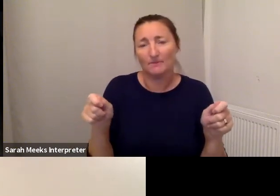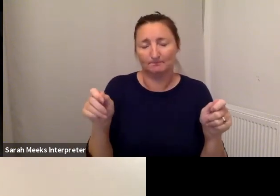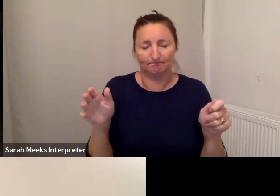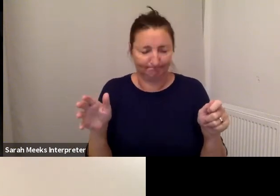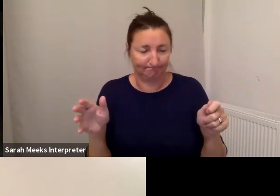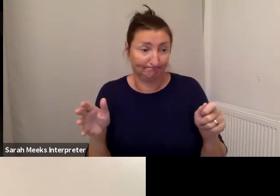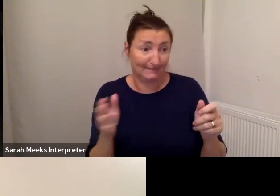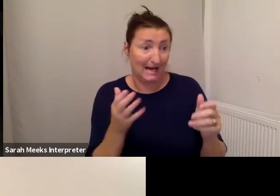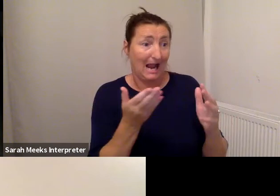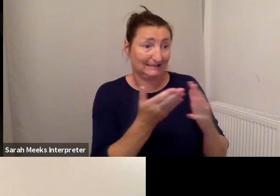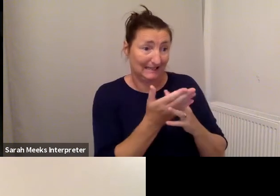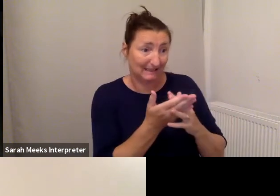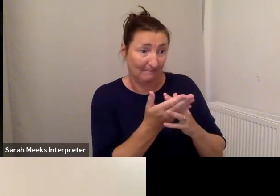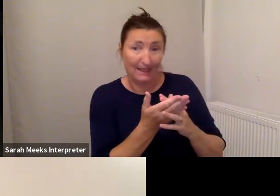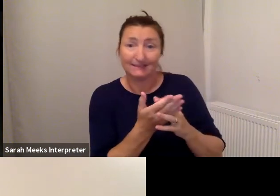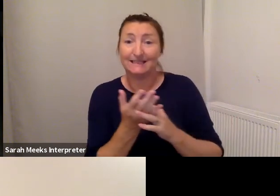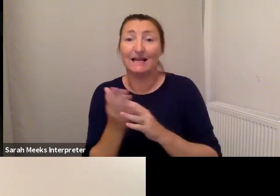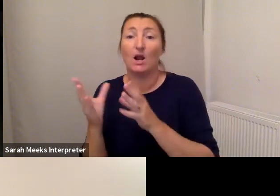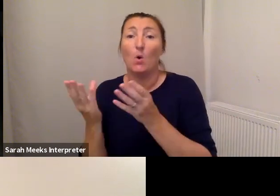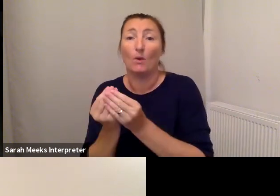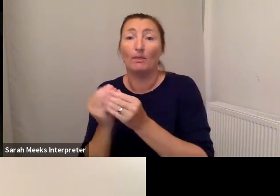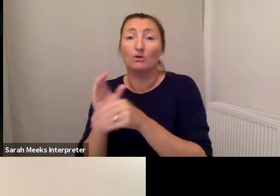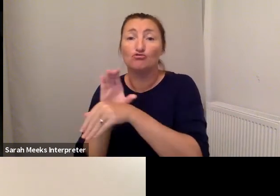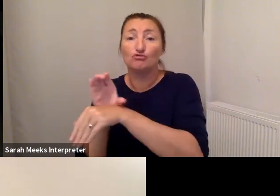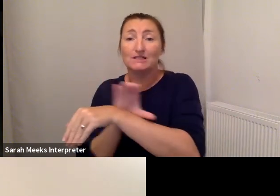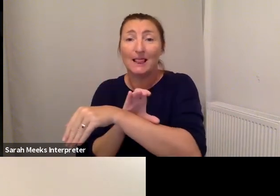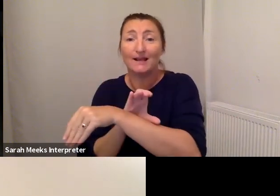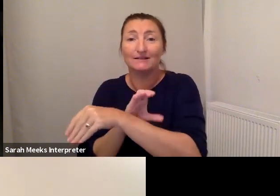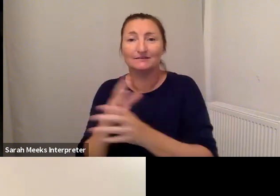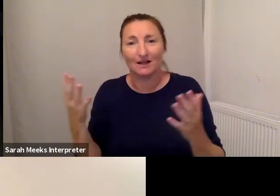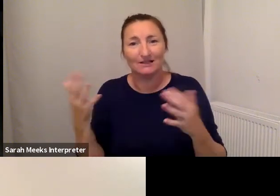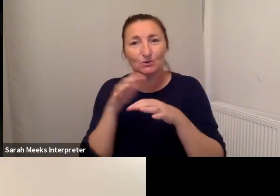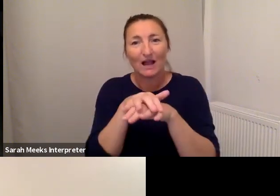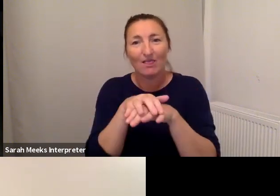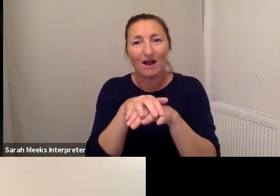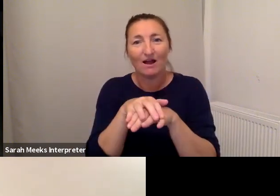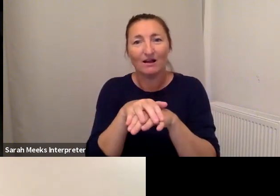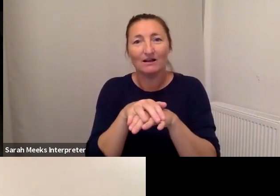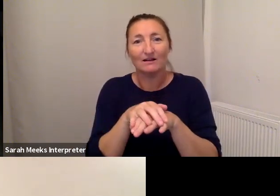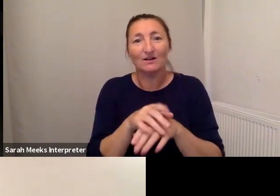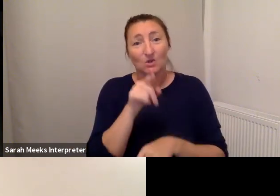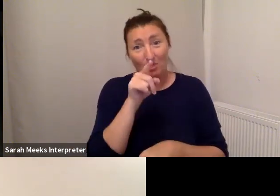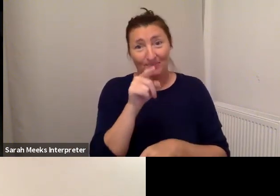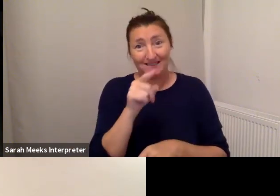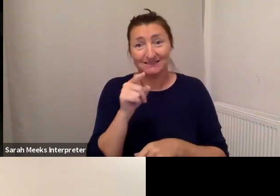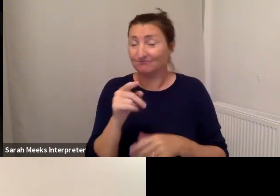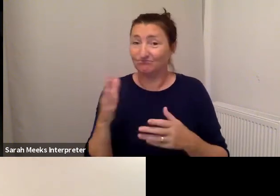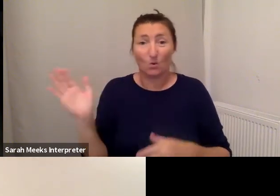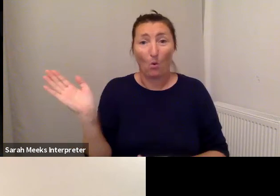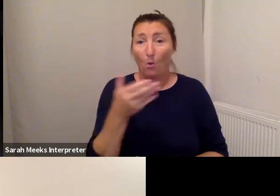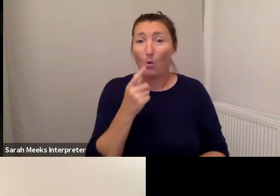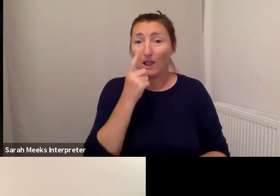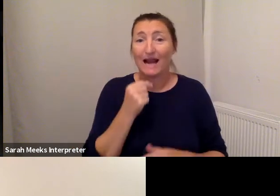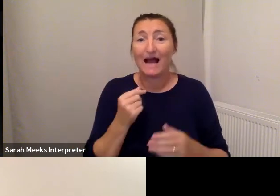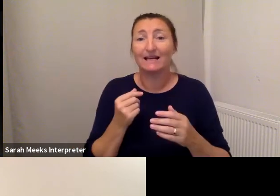accessibility and resilience together? And this is a universally accessible corridor that is also